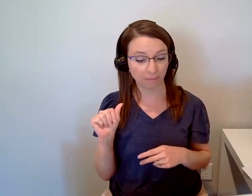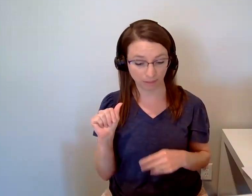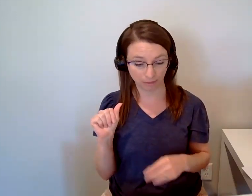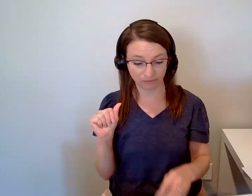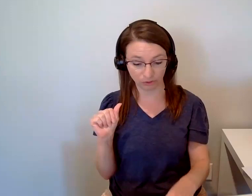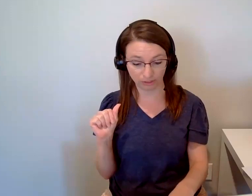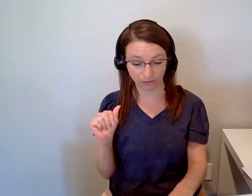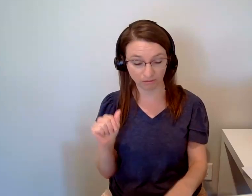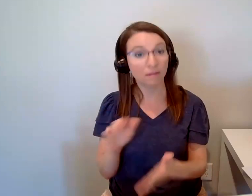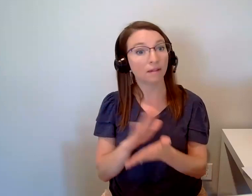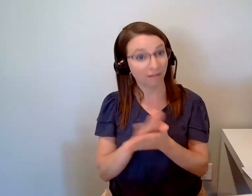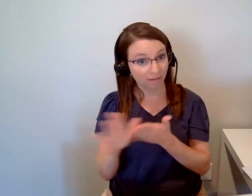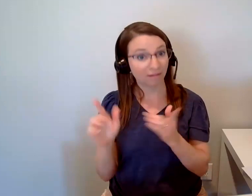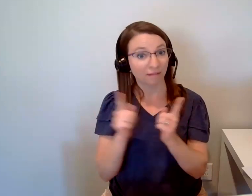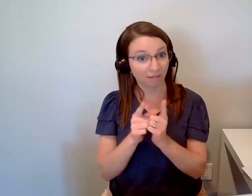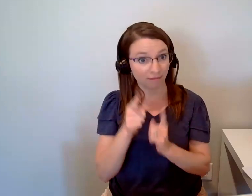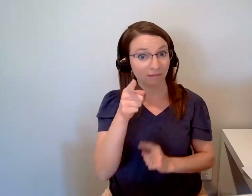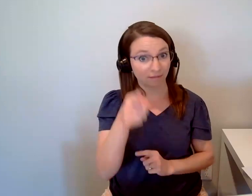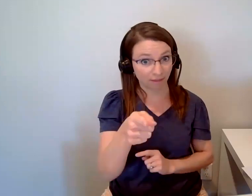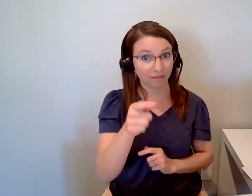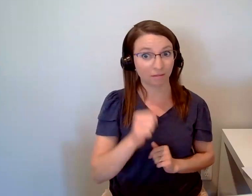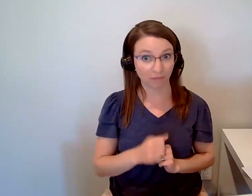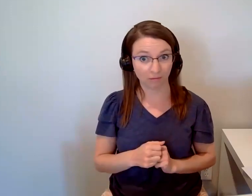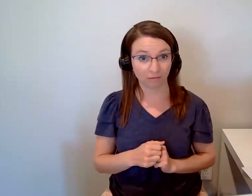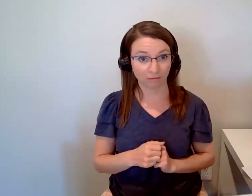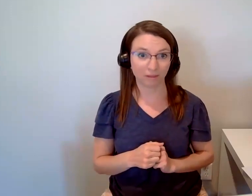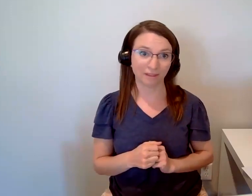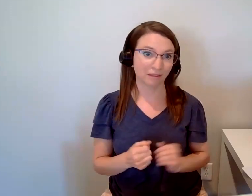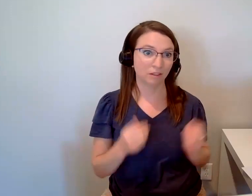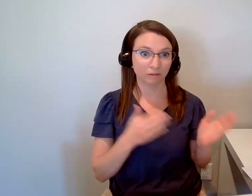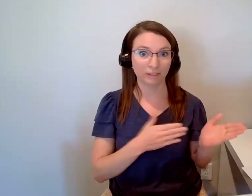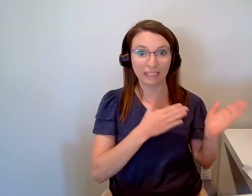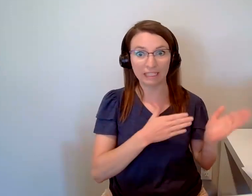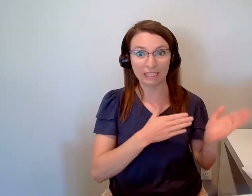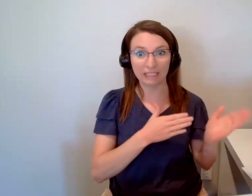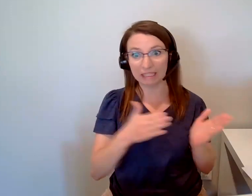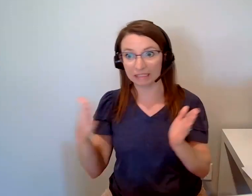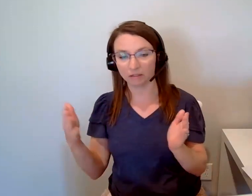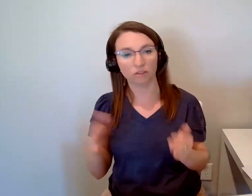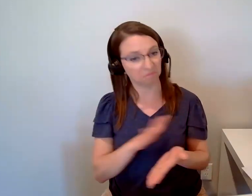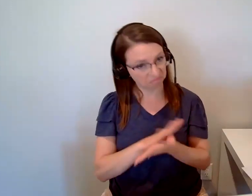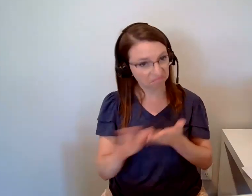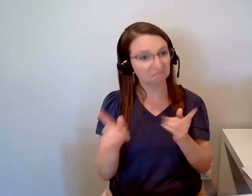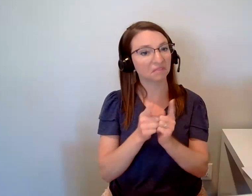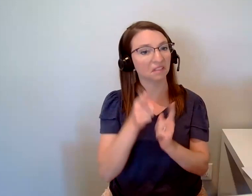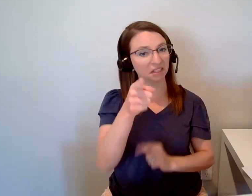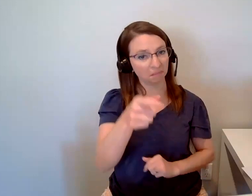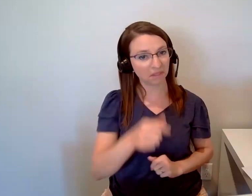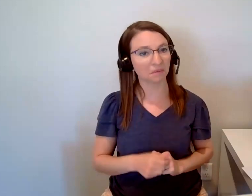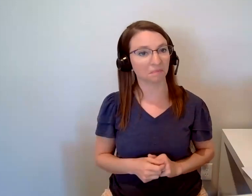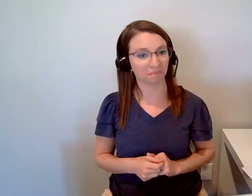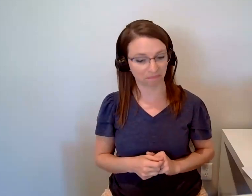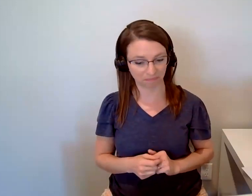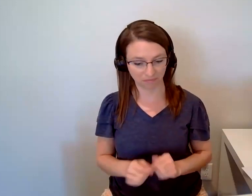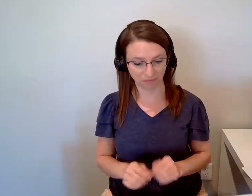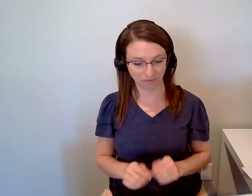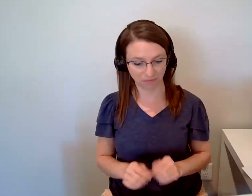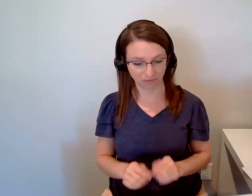Okay, my name is Virginia. Nice to meet you. You don't say it is, just nice to meet you. Okay.